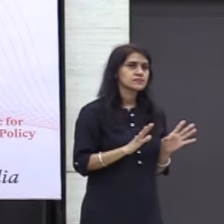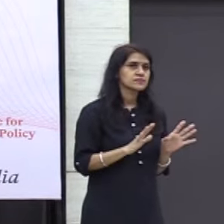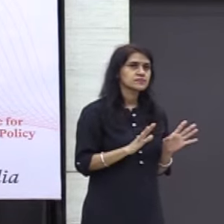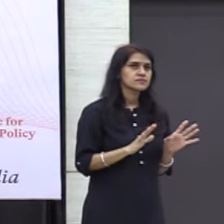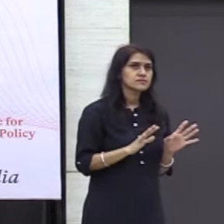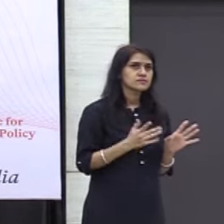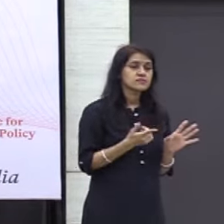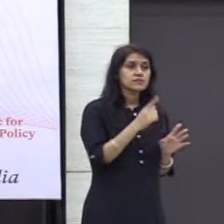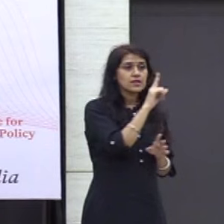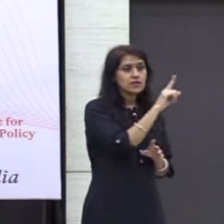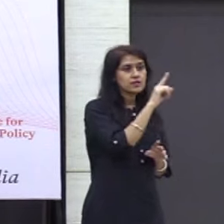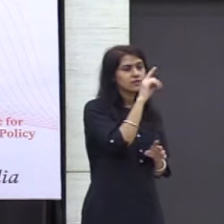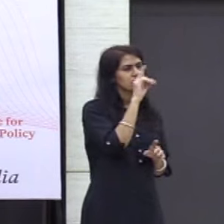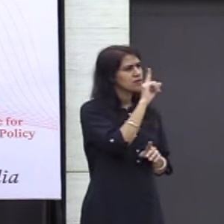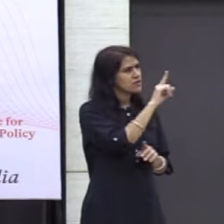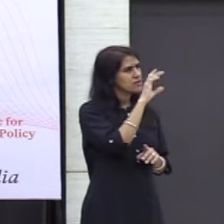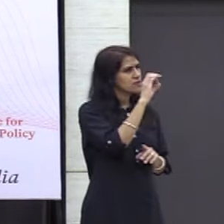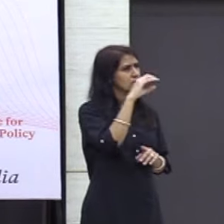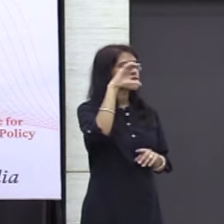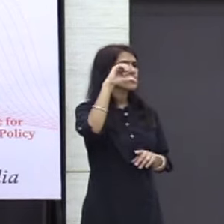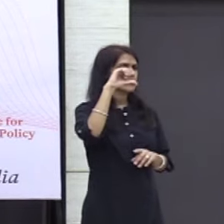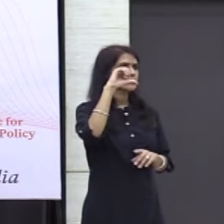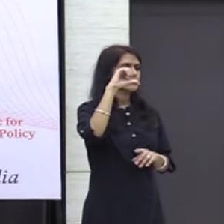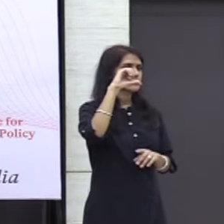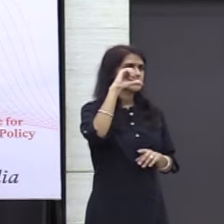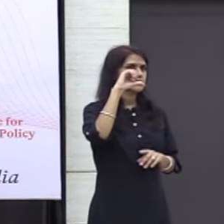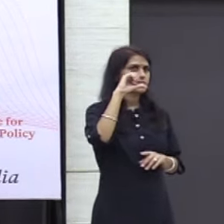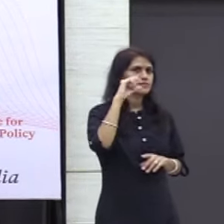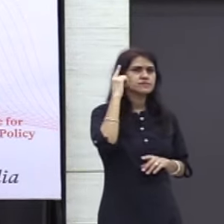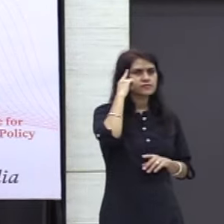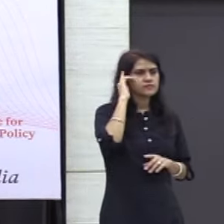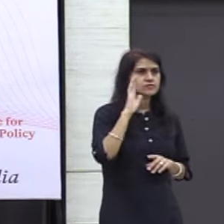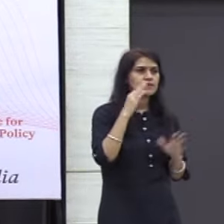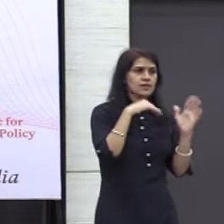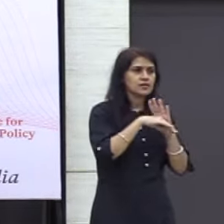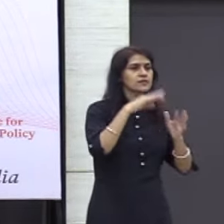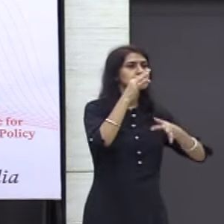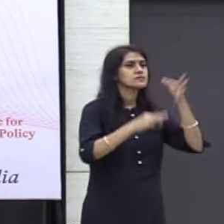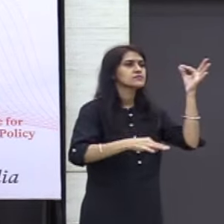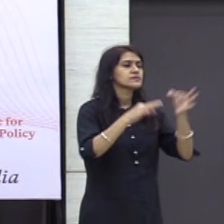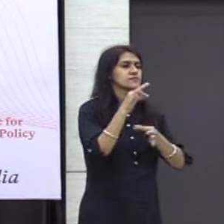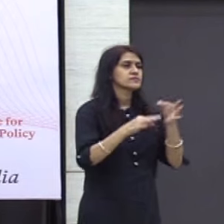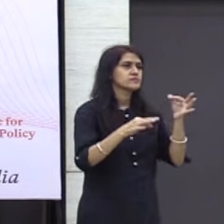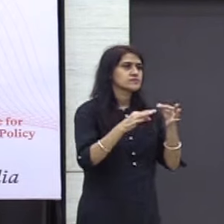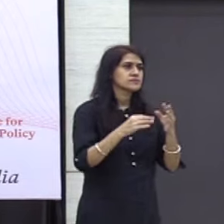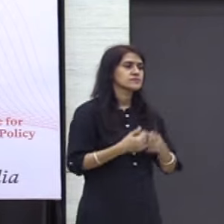is 109, I think, of the Nyaya Sanhita.